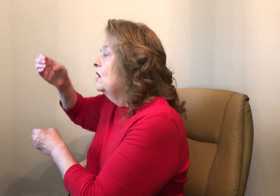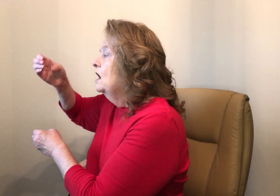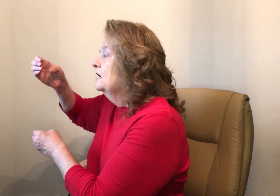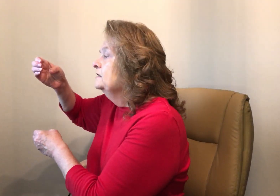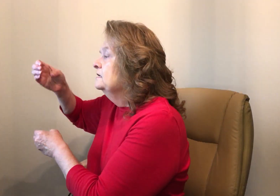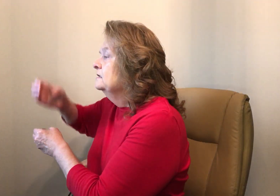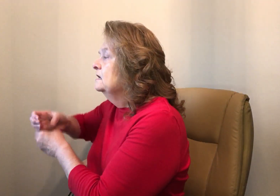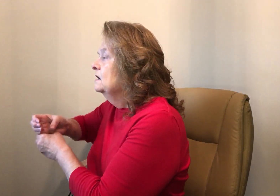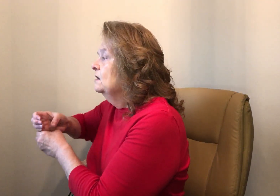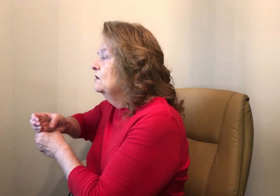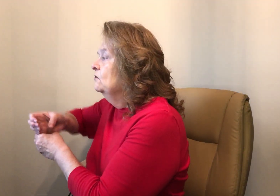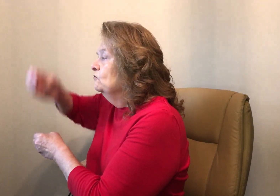Rod,